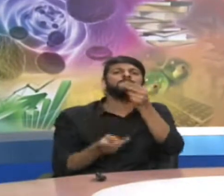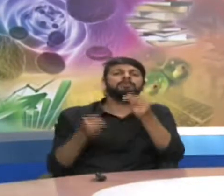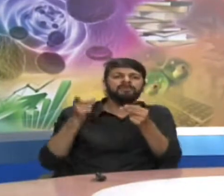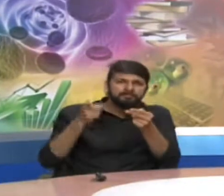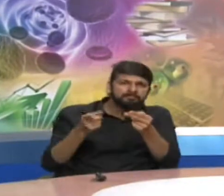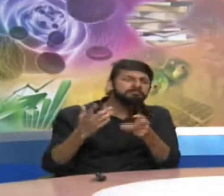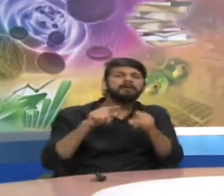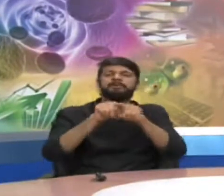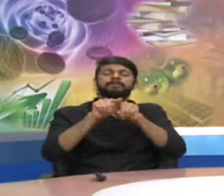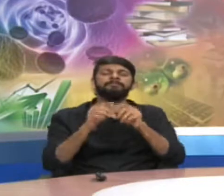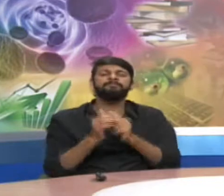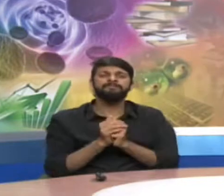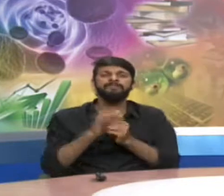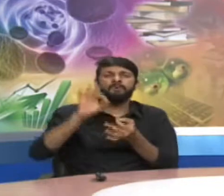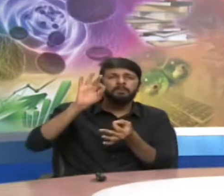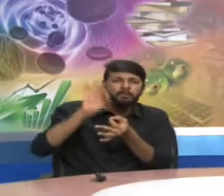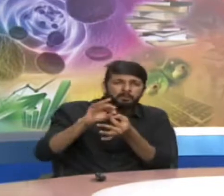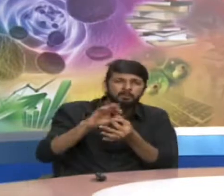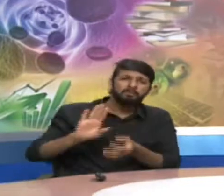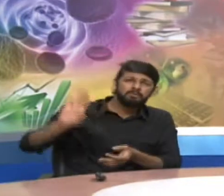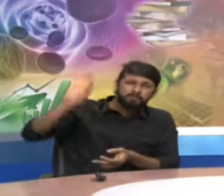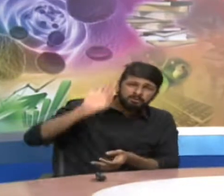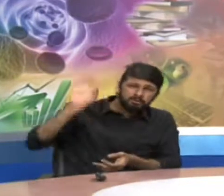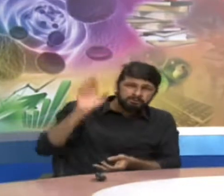are the life of Buddha.